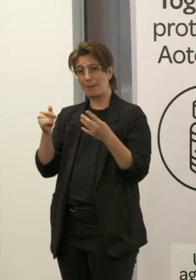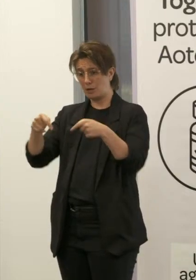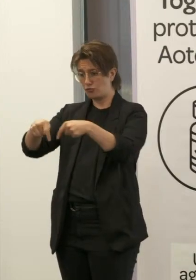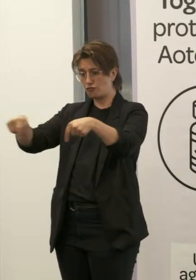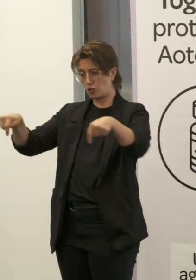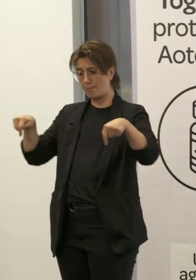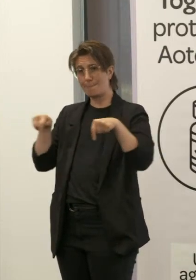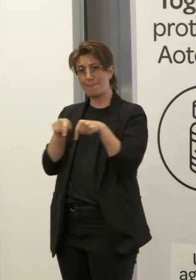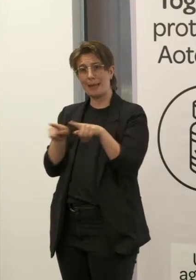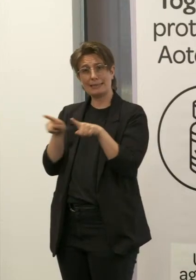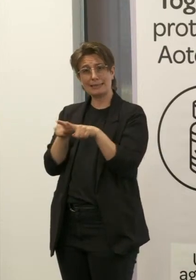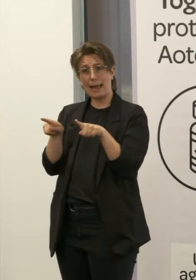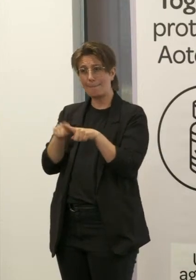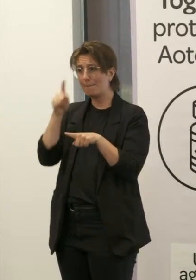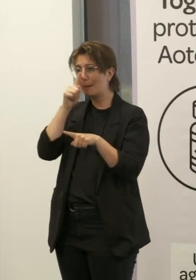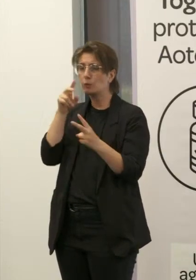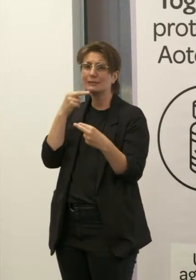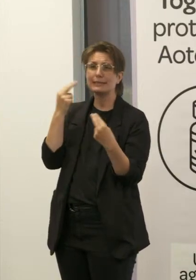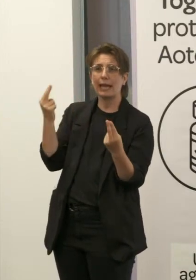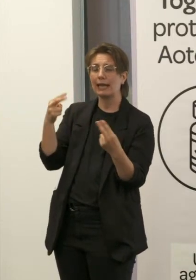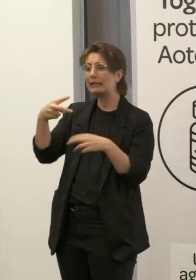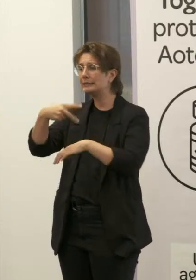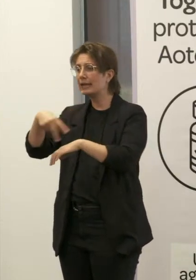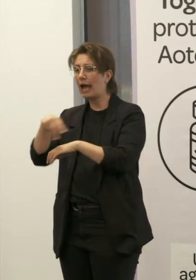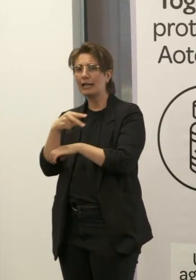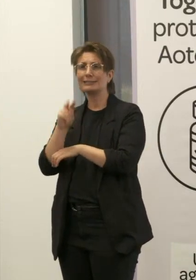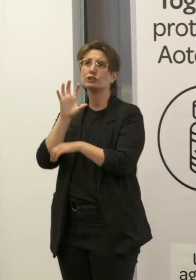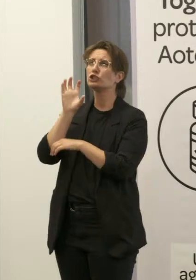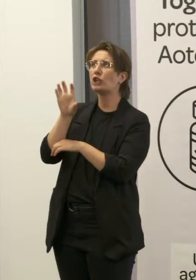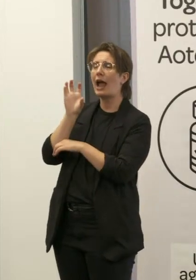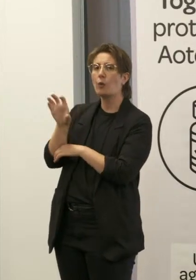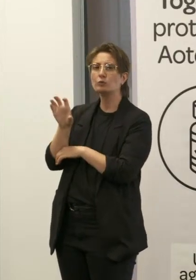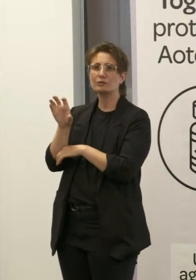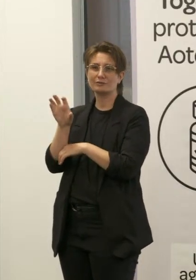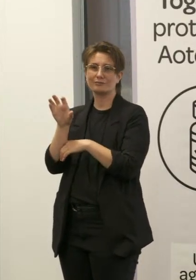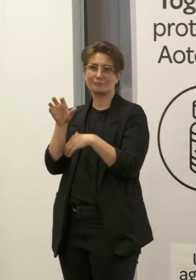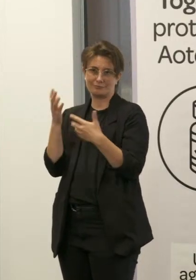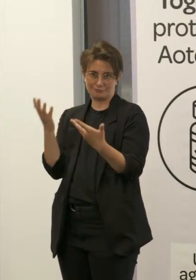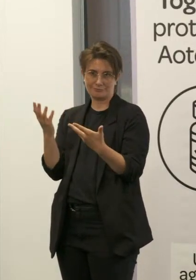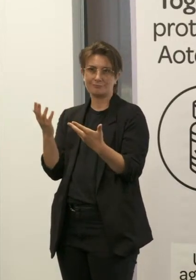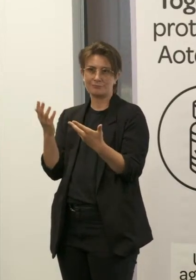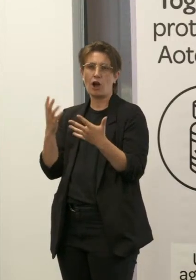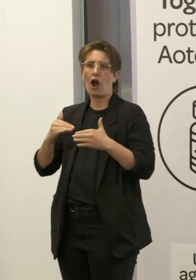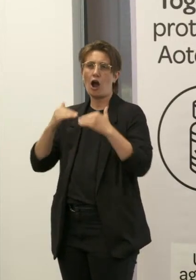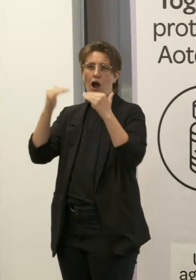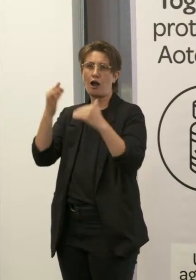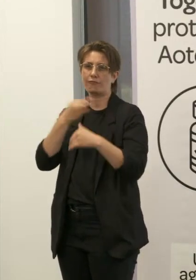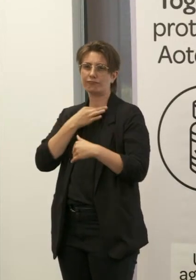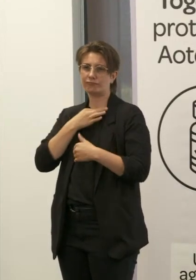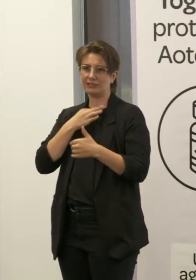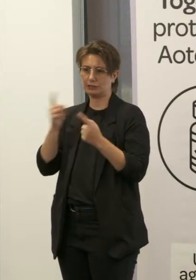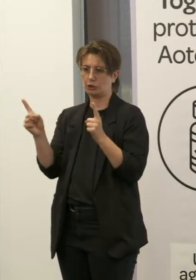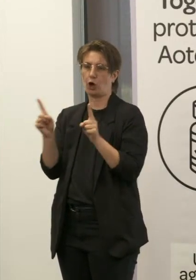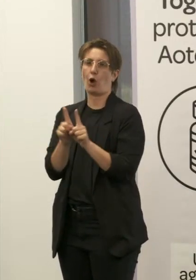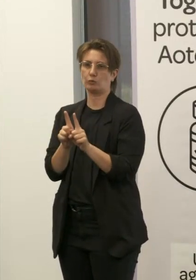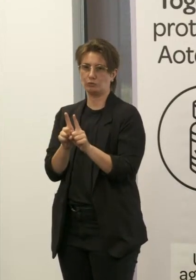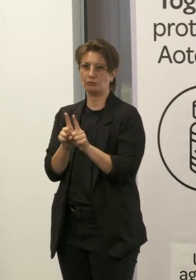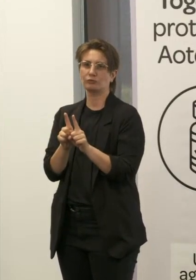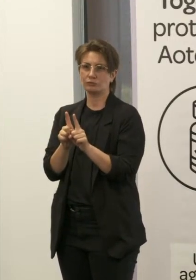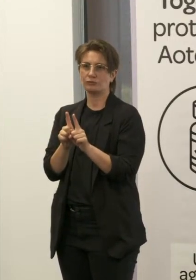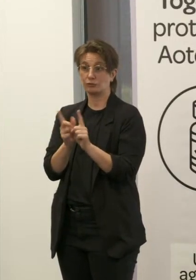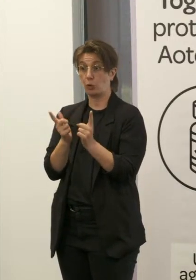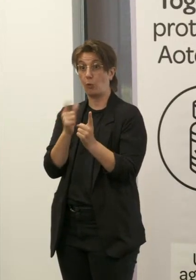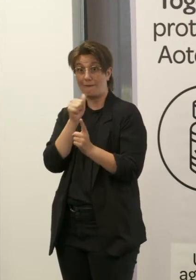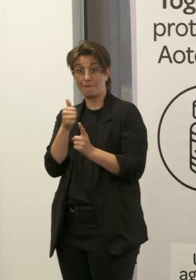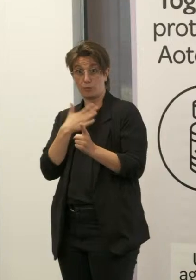on, these are all things that create a higher risk and mean that someone will be a close contact. So that definition is very clear on our